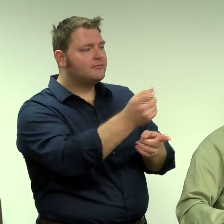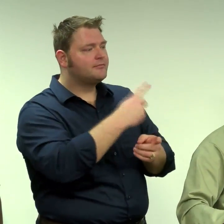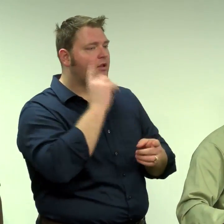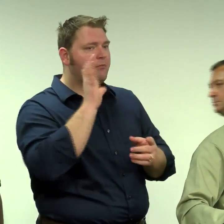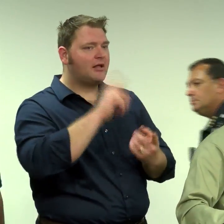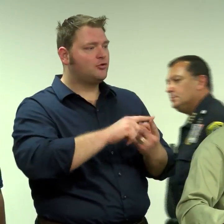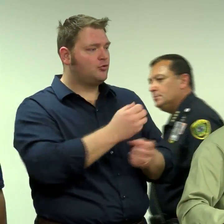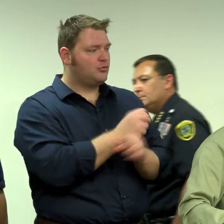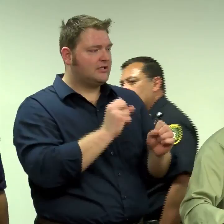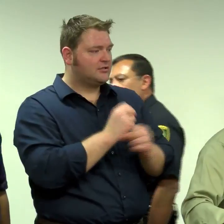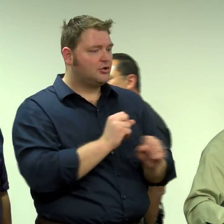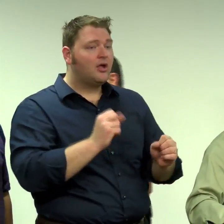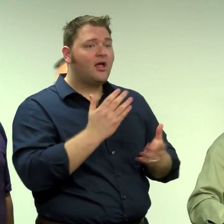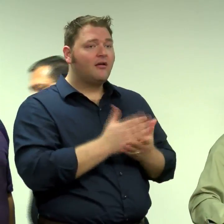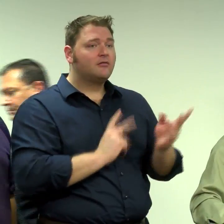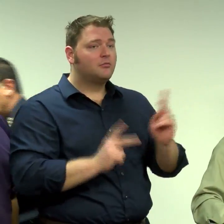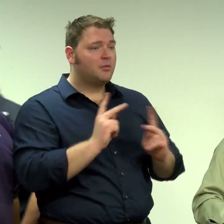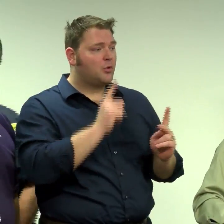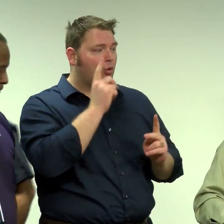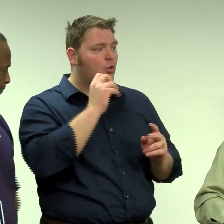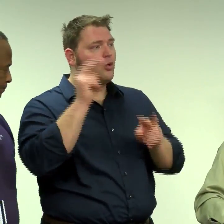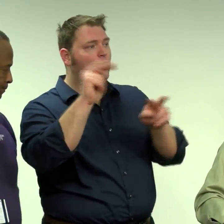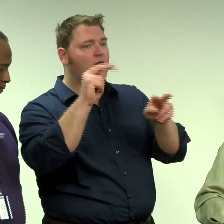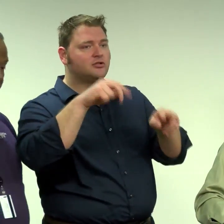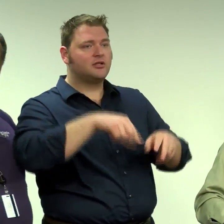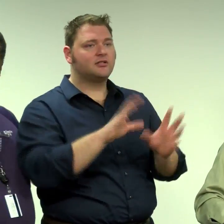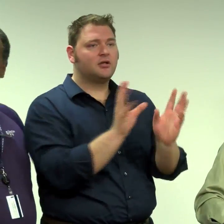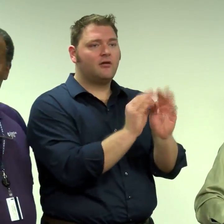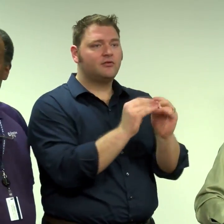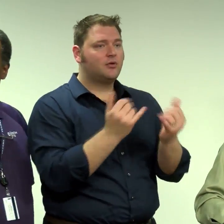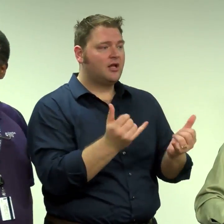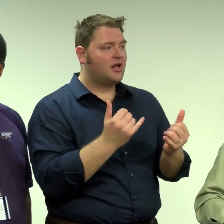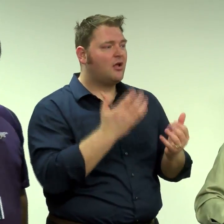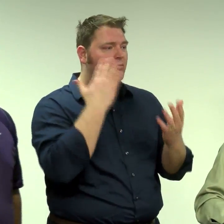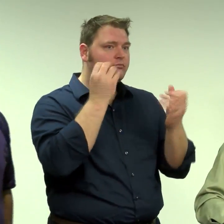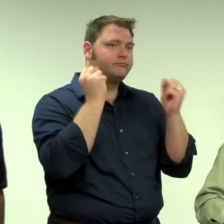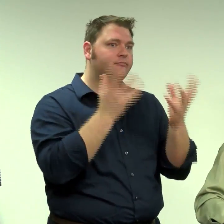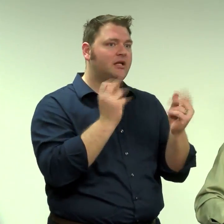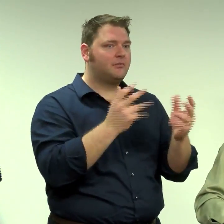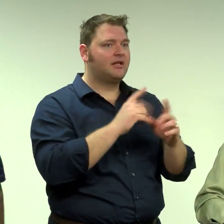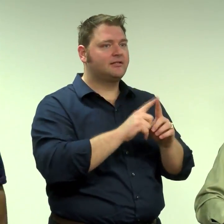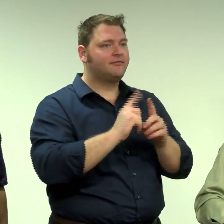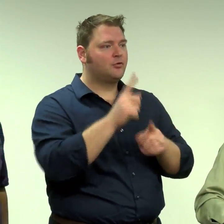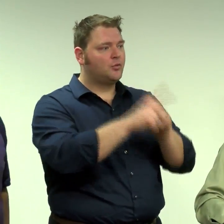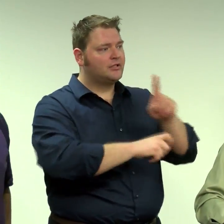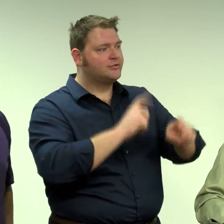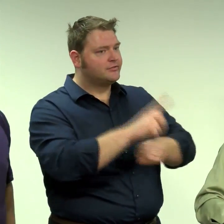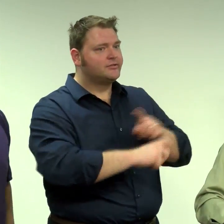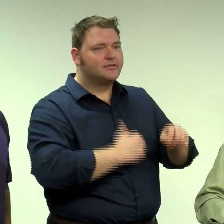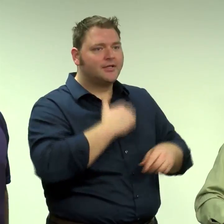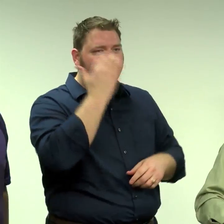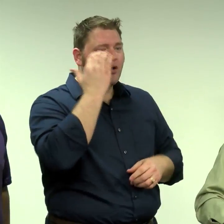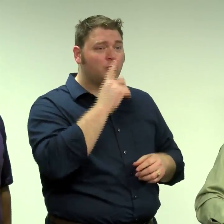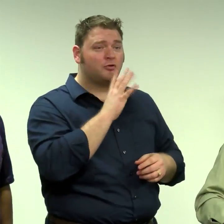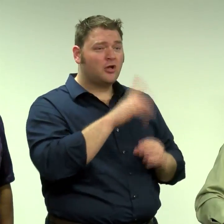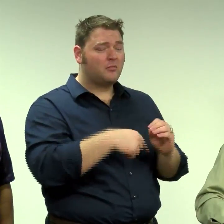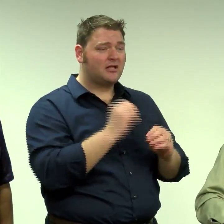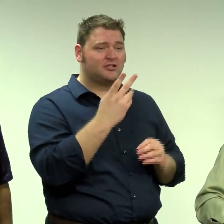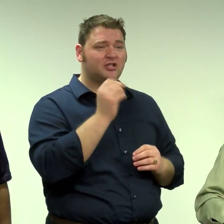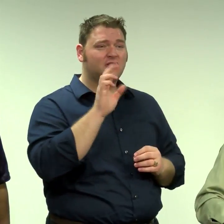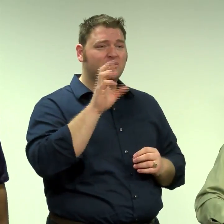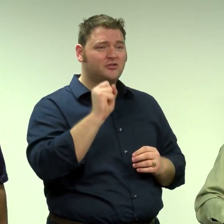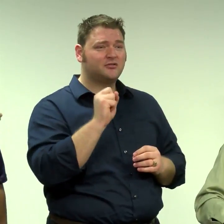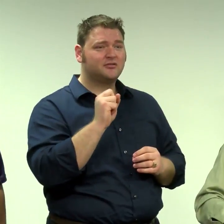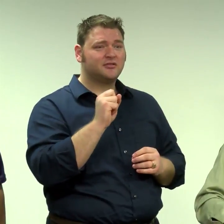viewers who are watching this press conference right now. I know we have a lot of questions. Yes. You're talking about the shelters. Yes. And it's one of these double-edged swords,